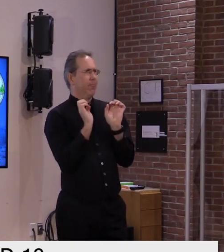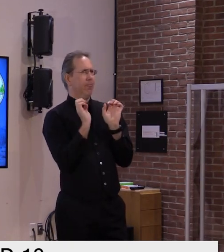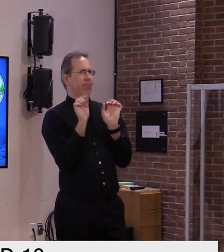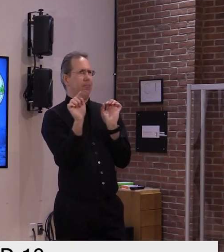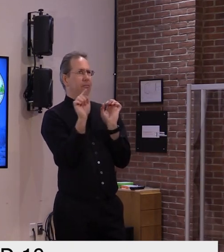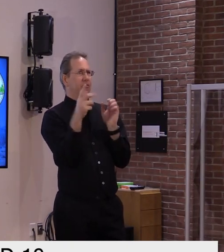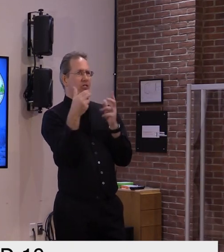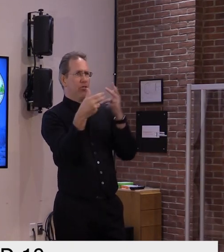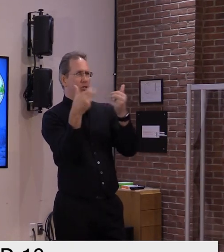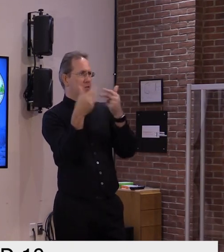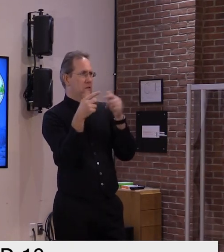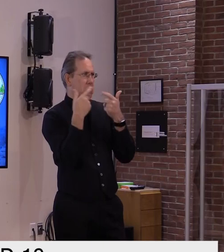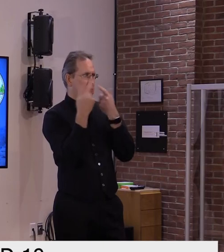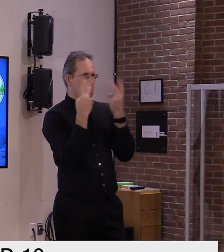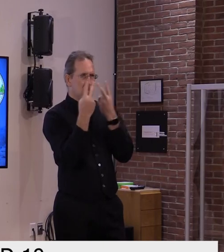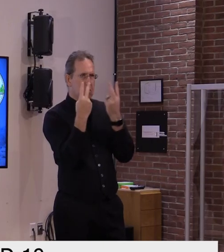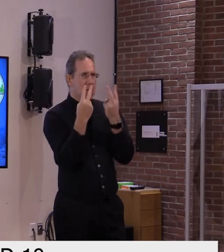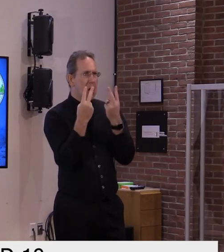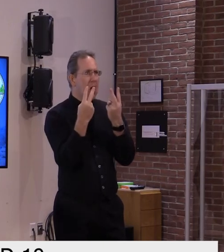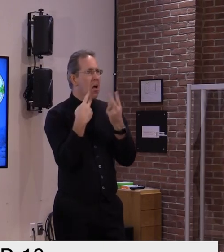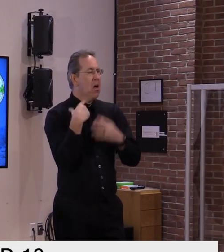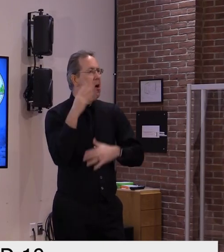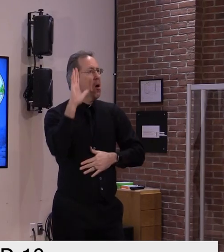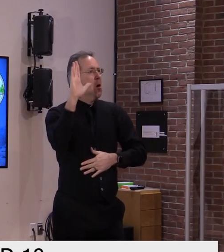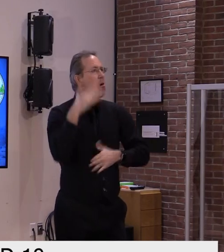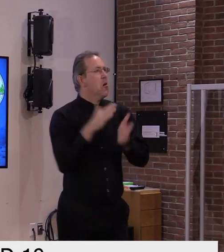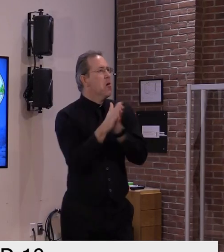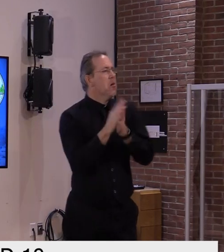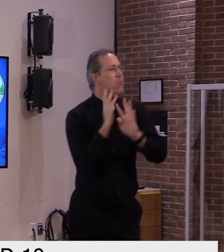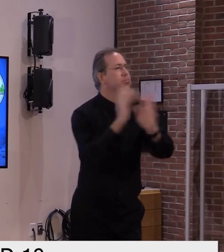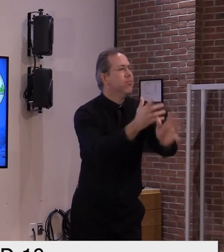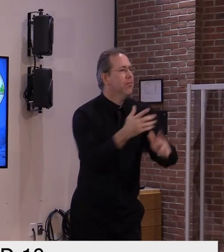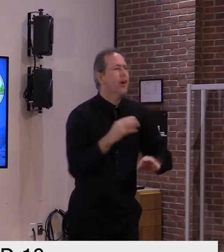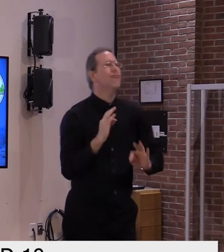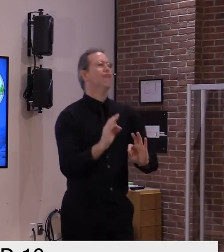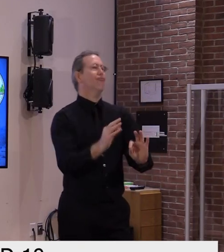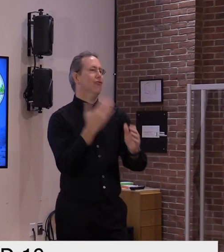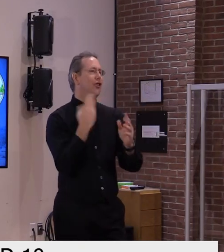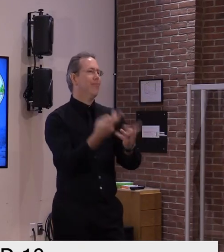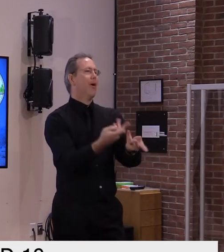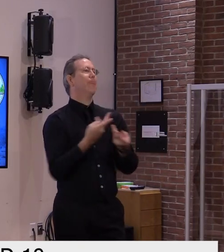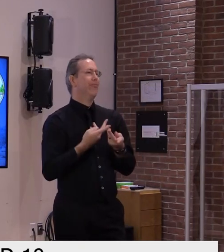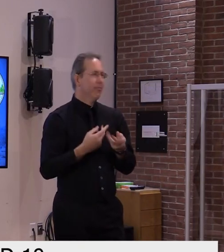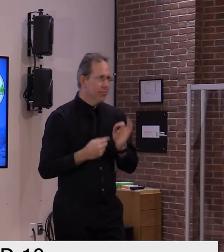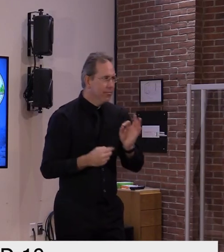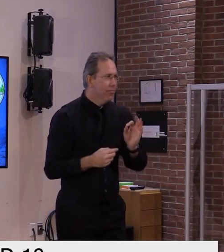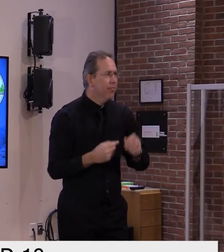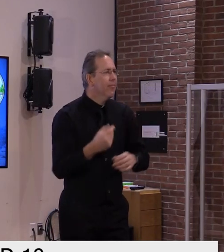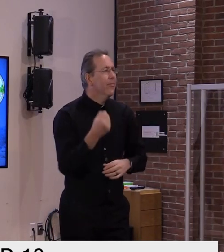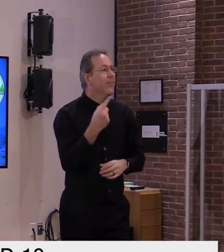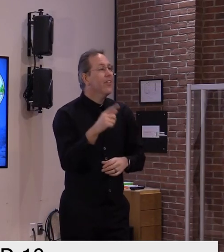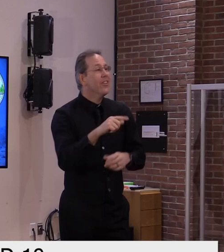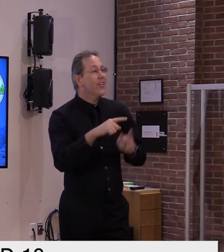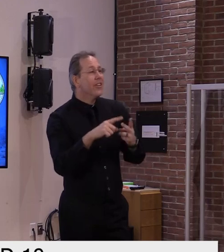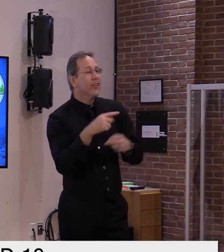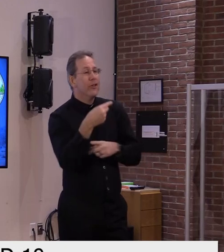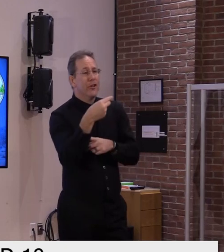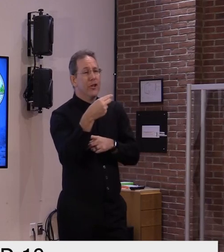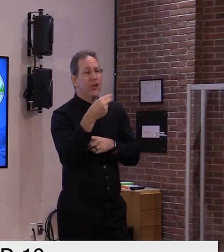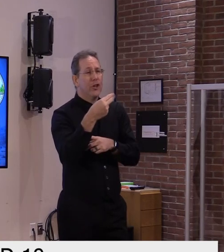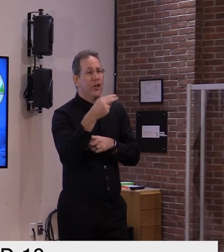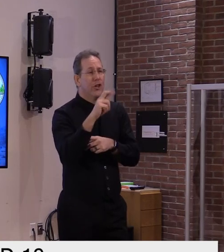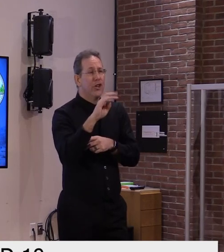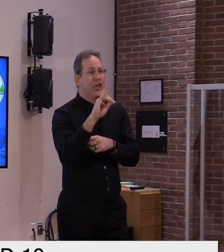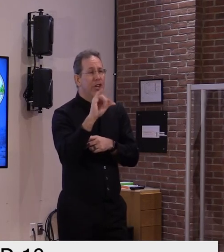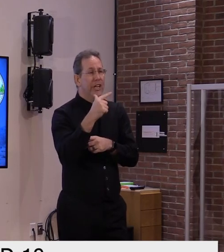is we don't actually know the herd immunity number. And, you know, even Dr. Fauci has sort of gone from 70%